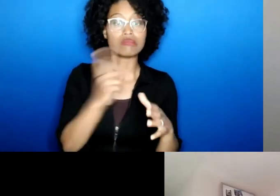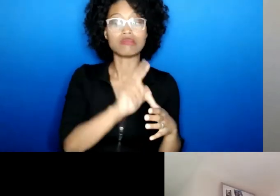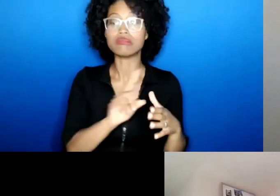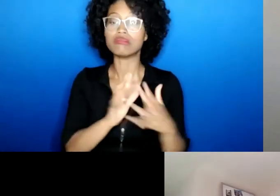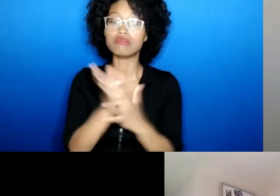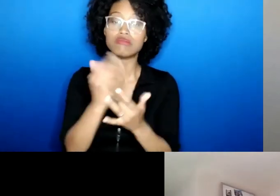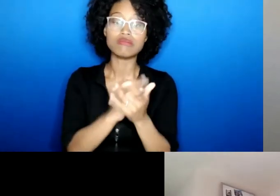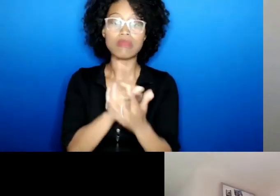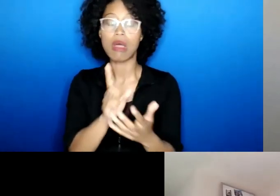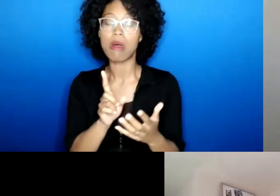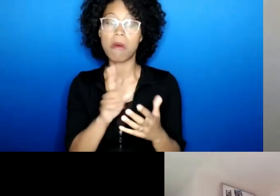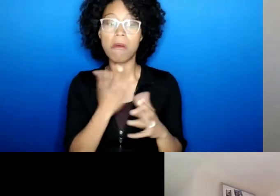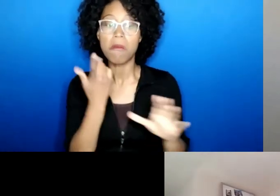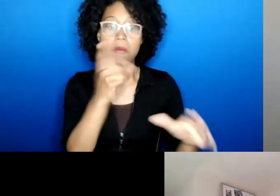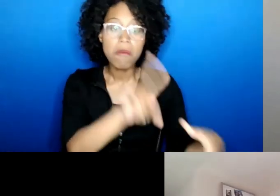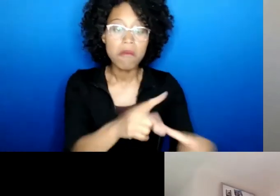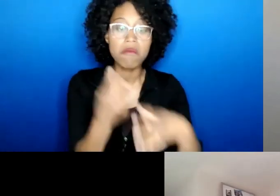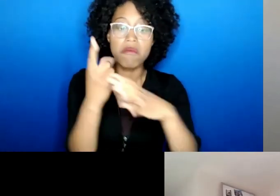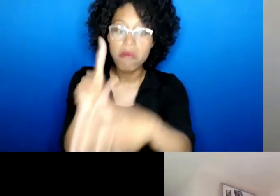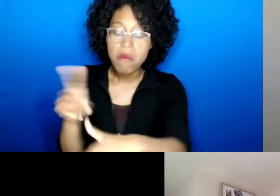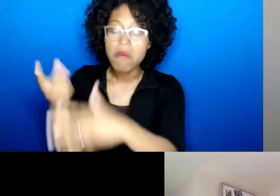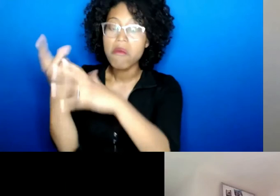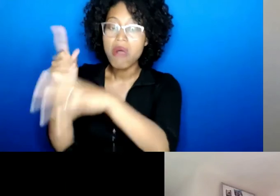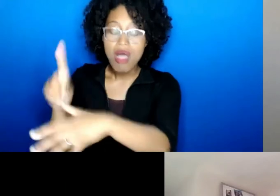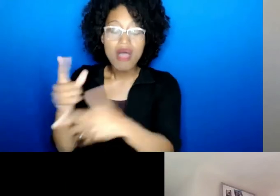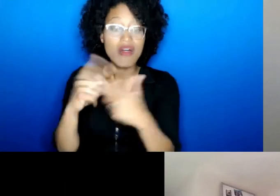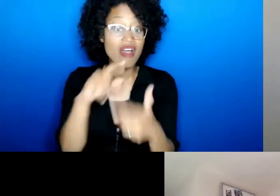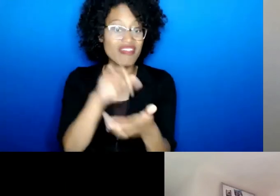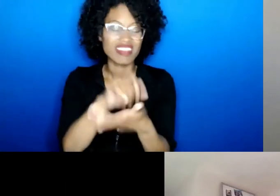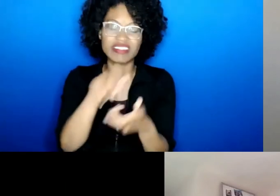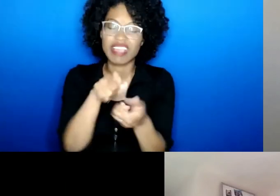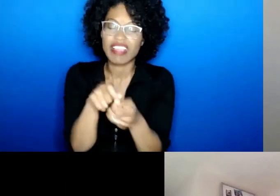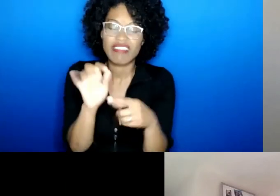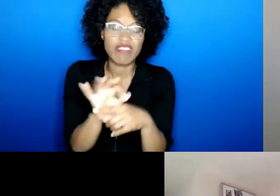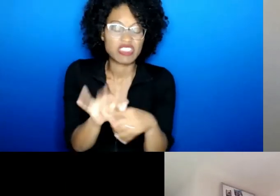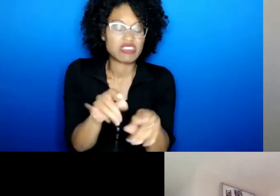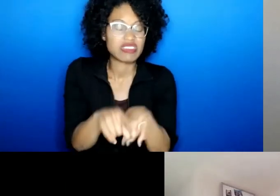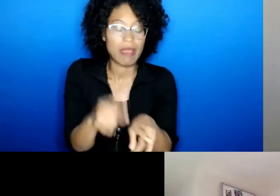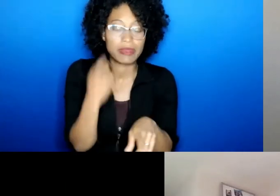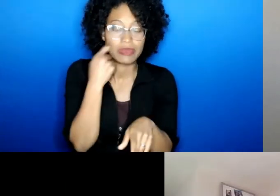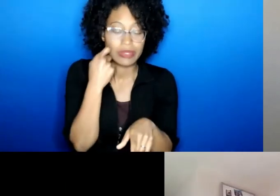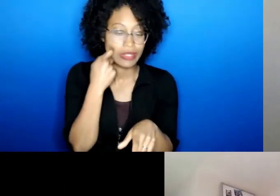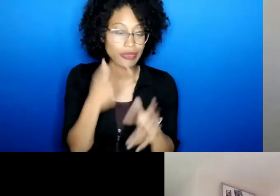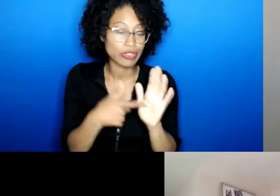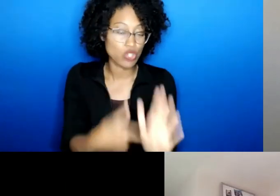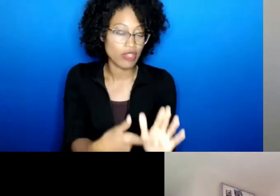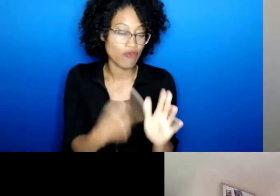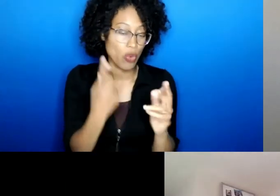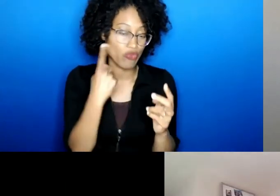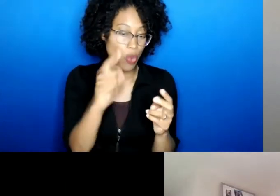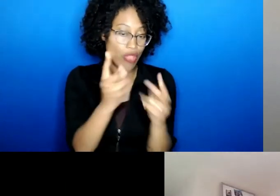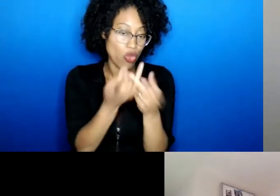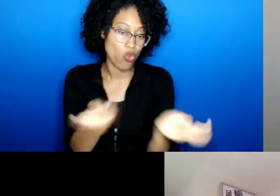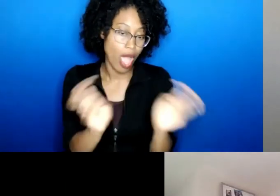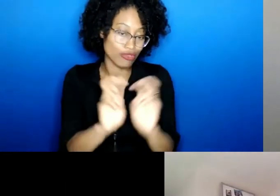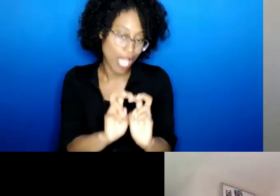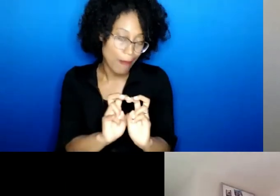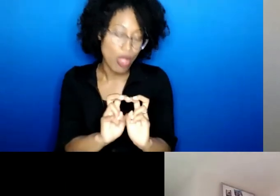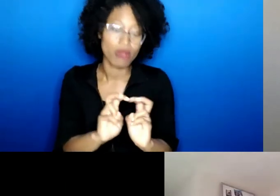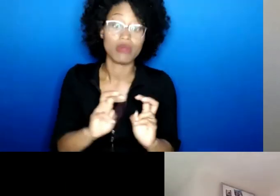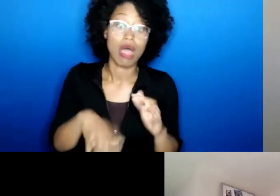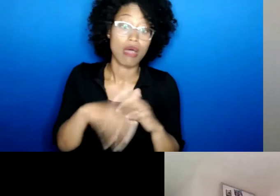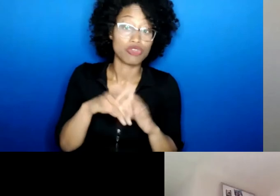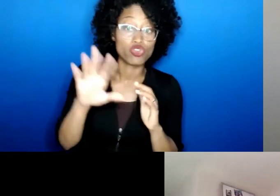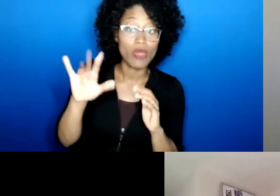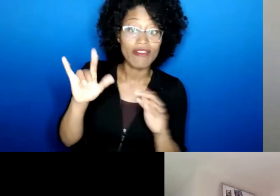tables. Much exactly the functionality that we displayed in a round table. You know, you might have up to 25 people on camera